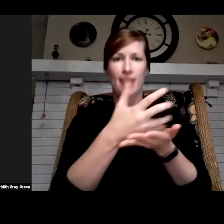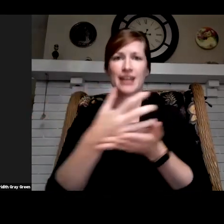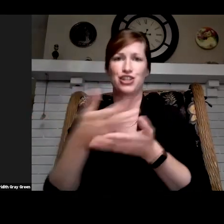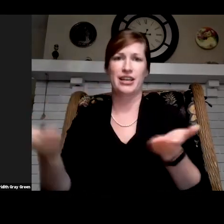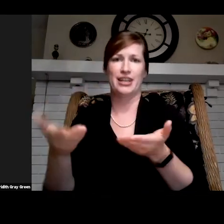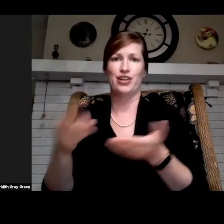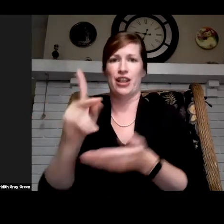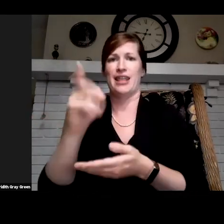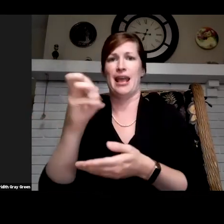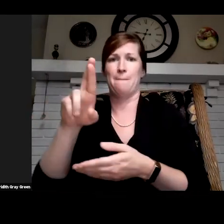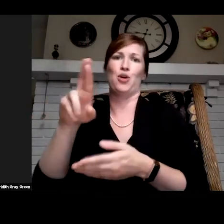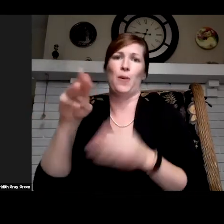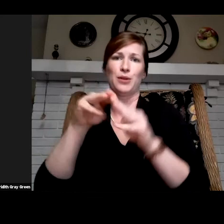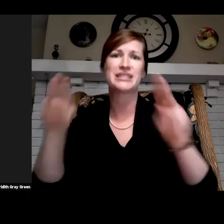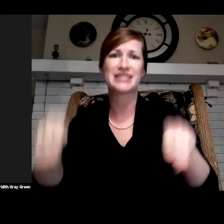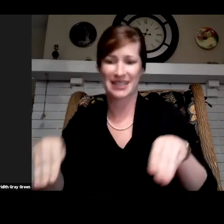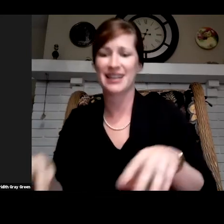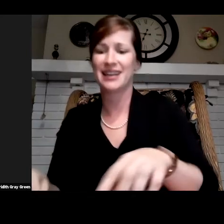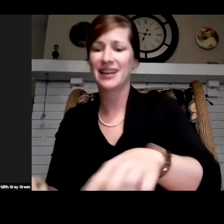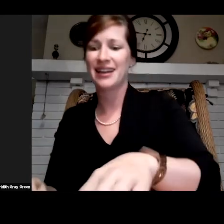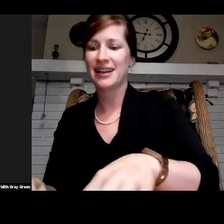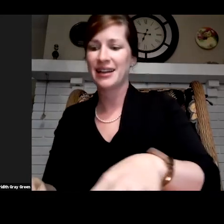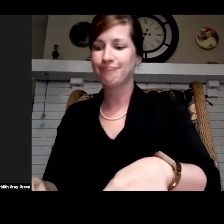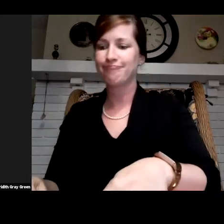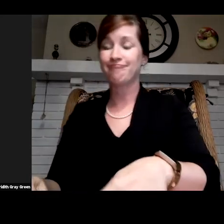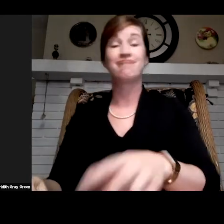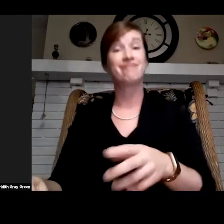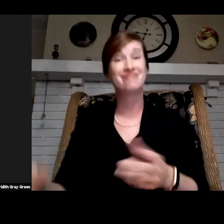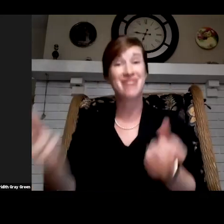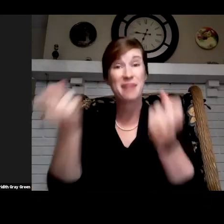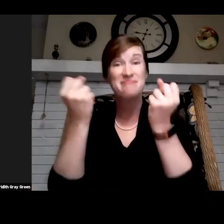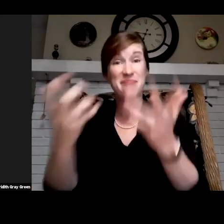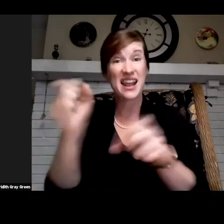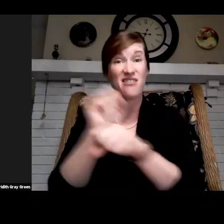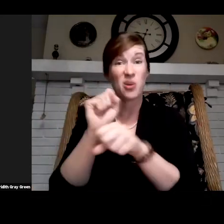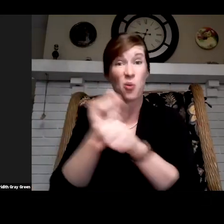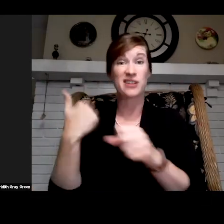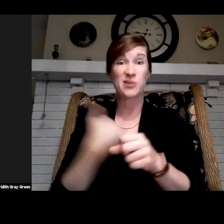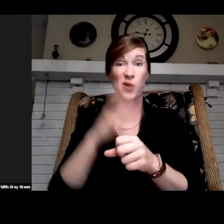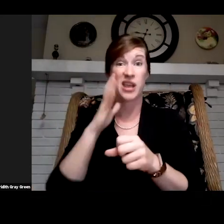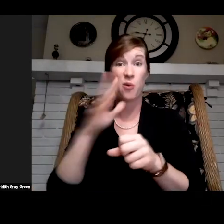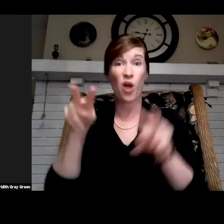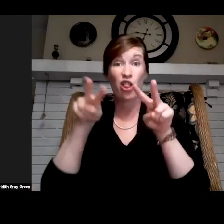selection of works from the collection here at the Kemper Museum.